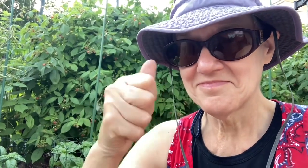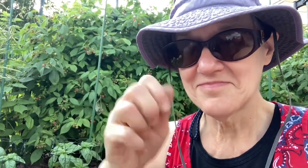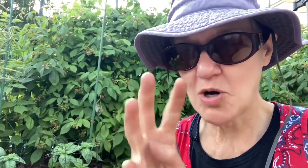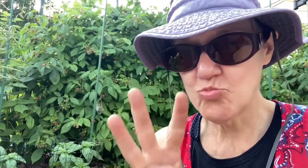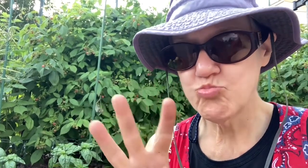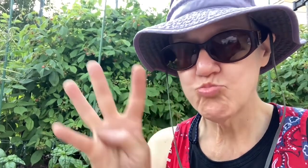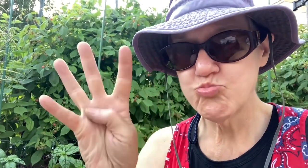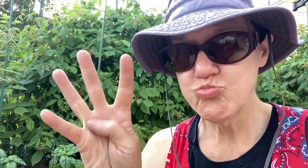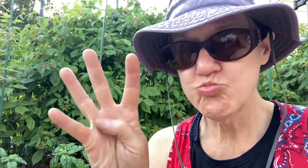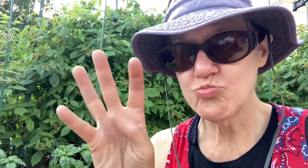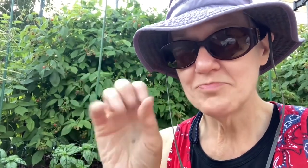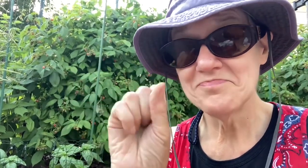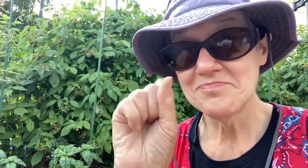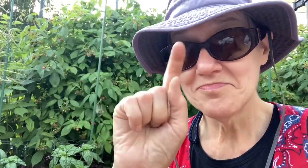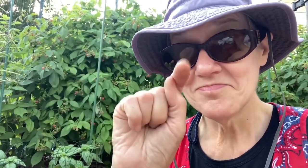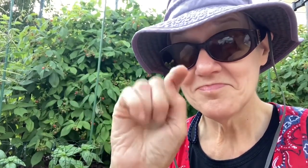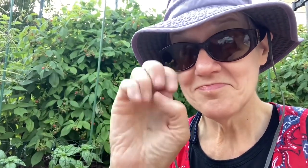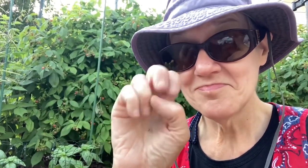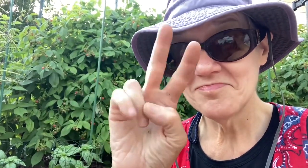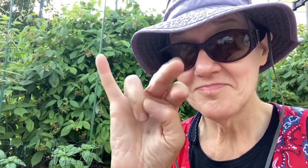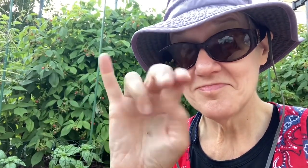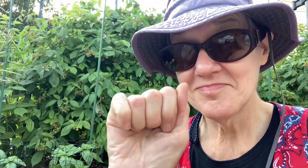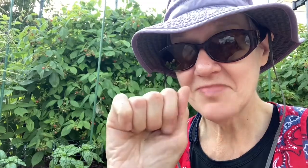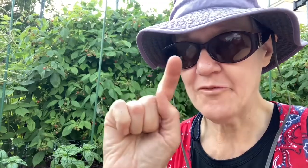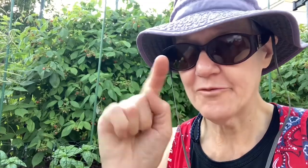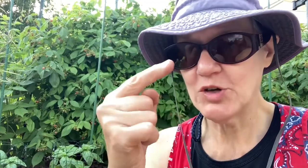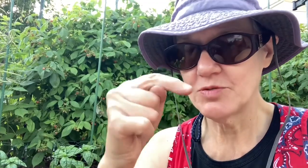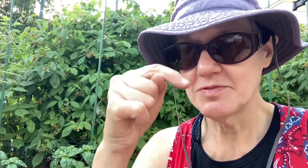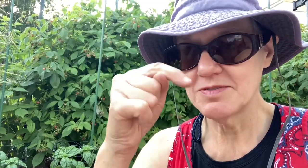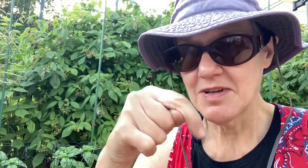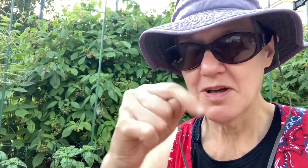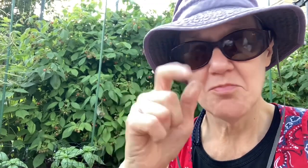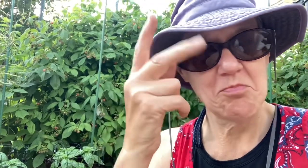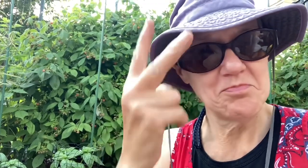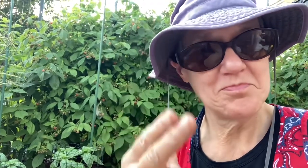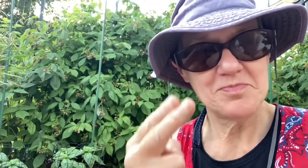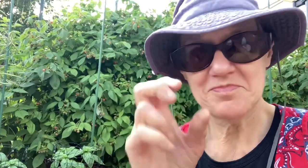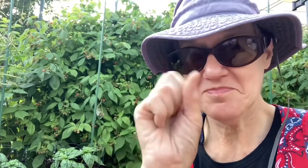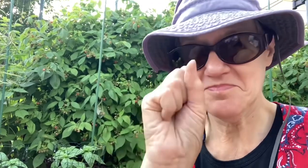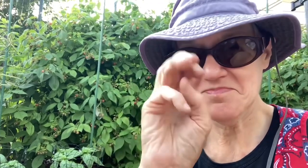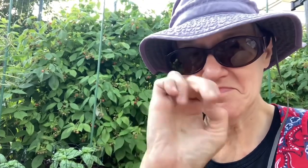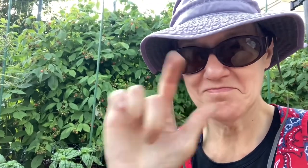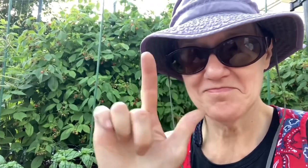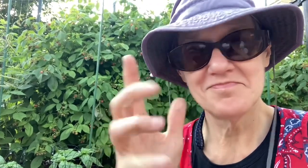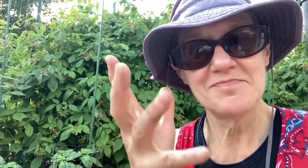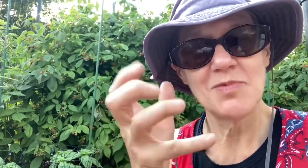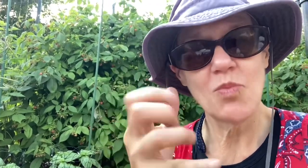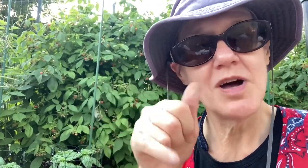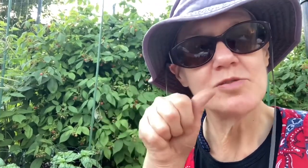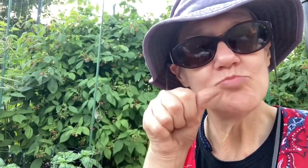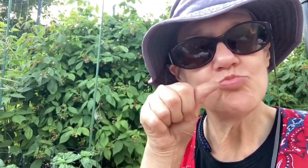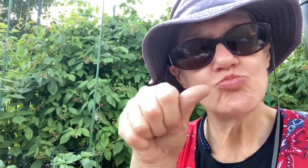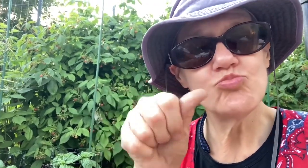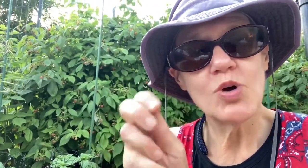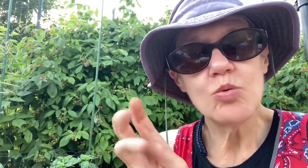This will be the second time I've harvested basil. It really helps it bush. And the first time I've harvested the